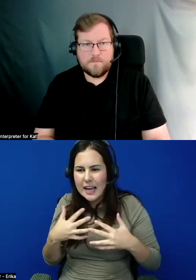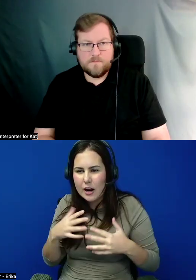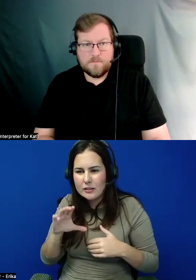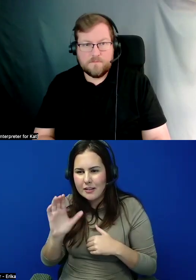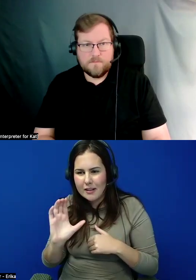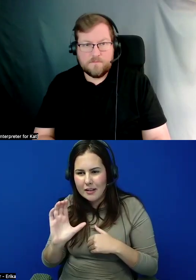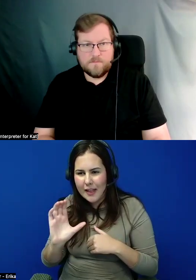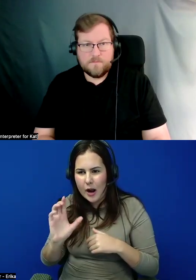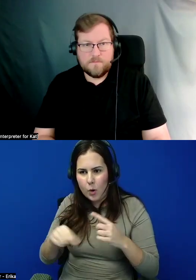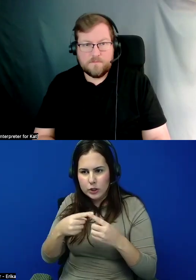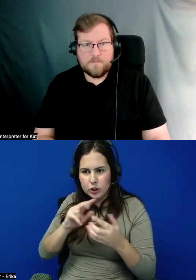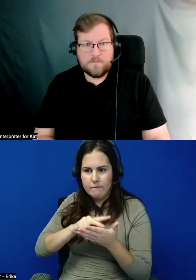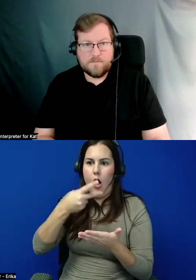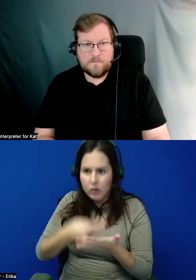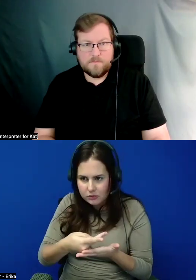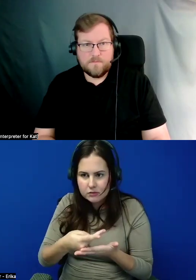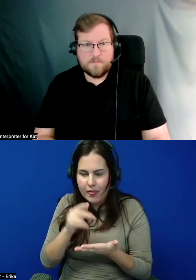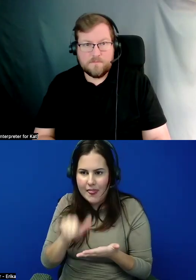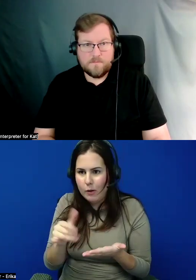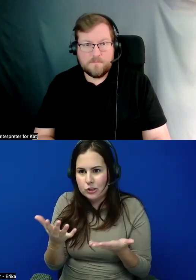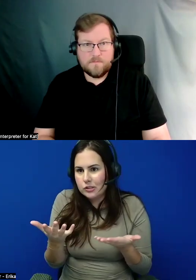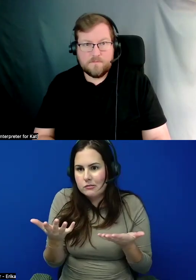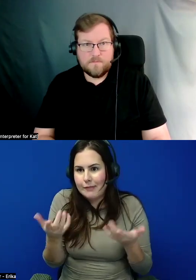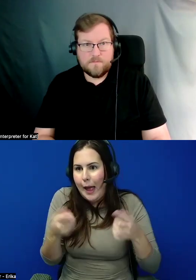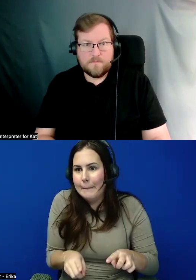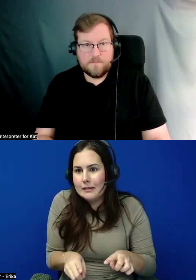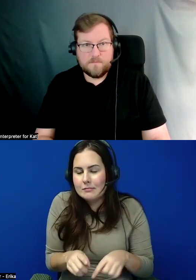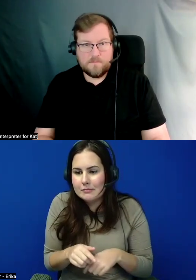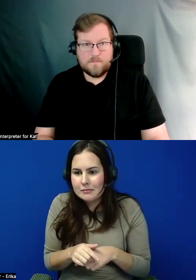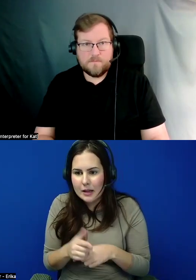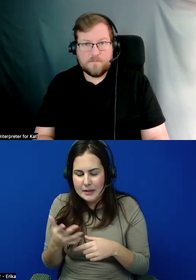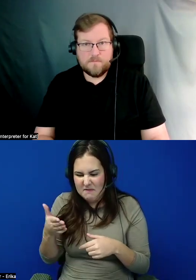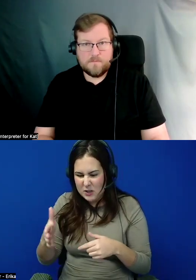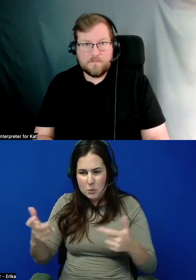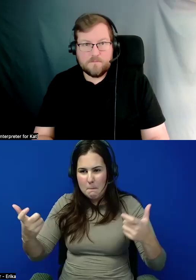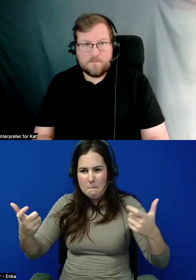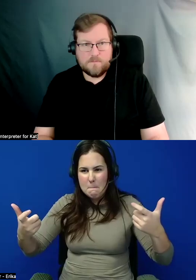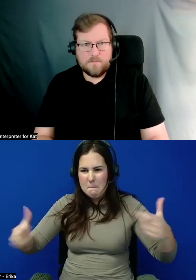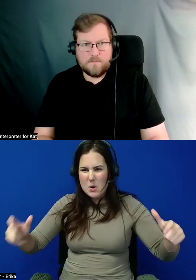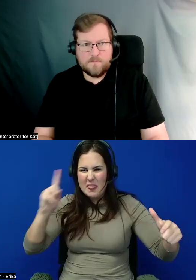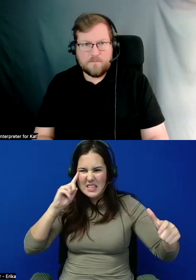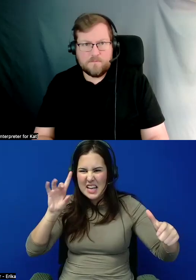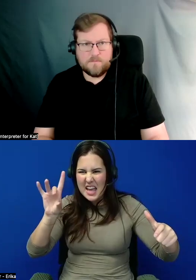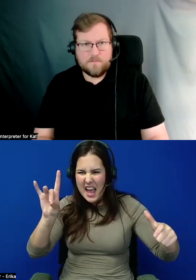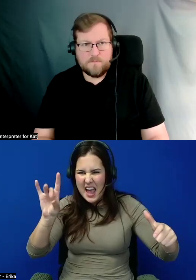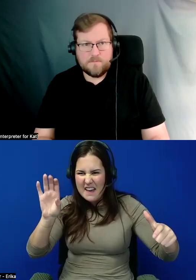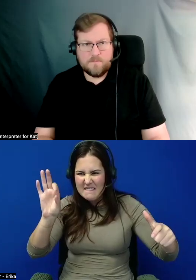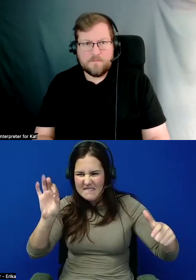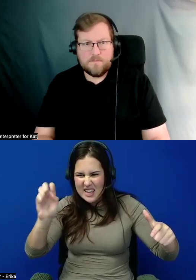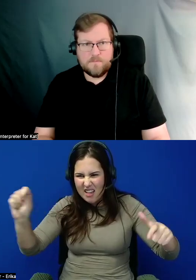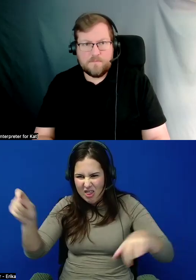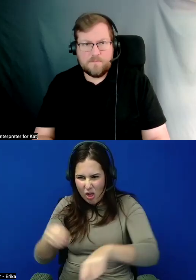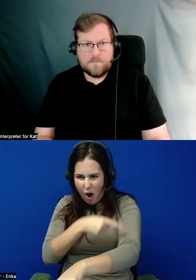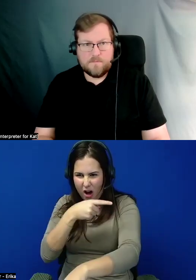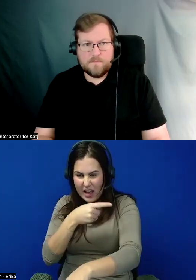Um, that was a paicha, and they're huge. They're like the one we saw was like 8 feet long, and it just happened to be in